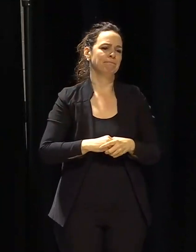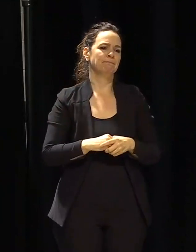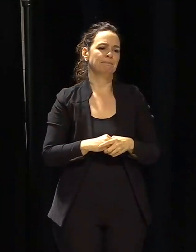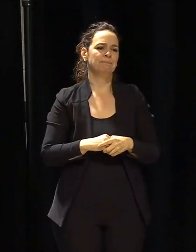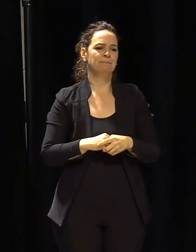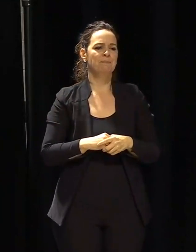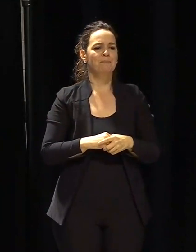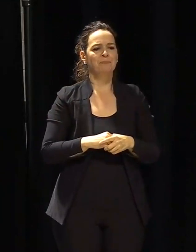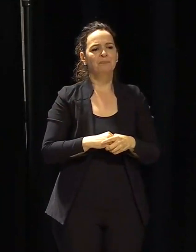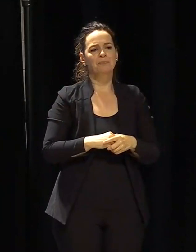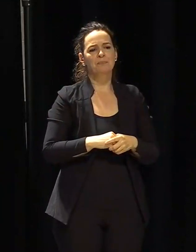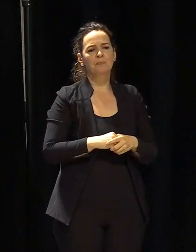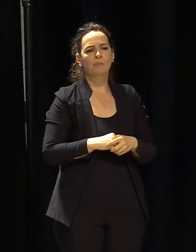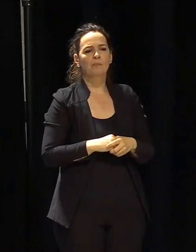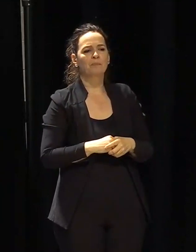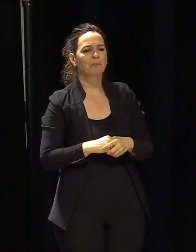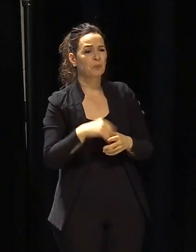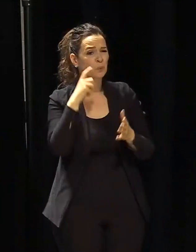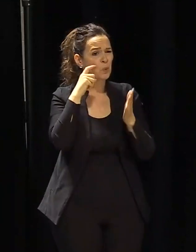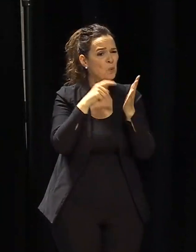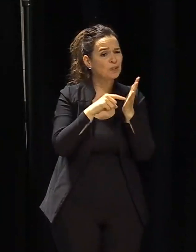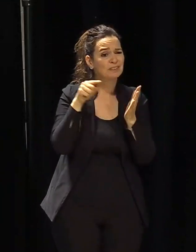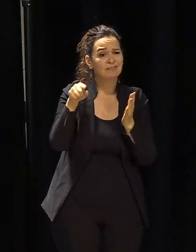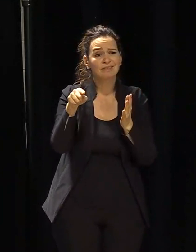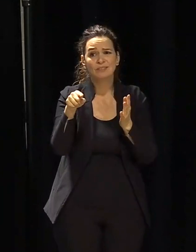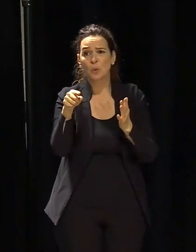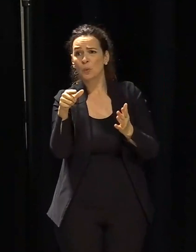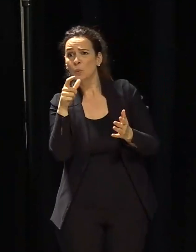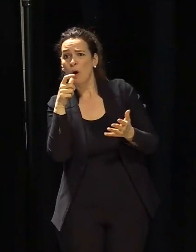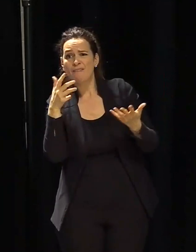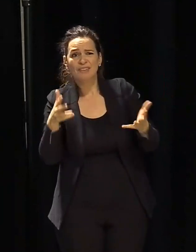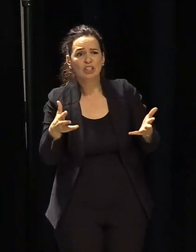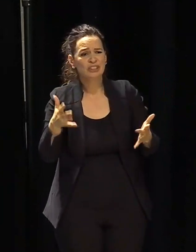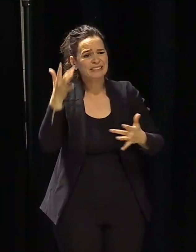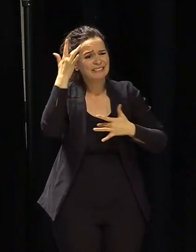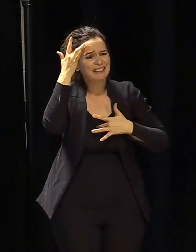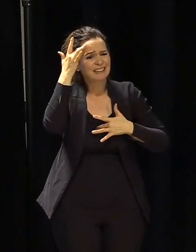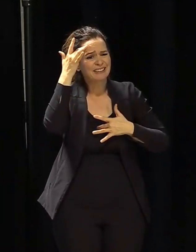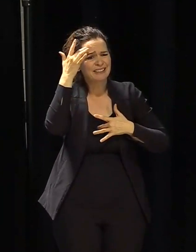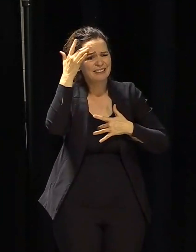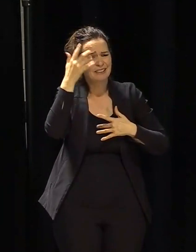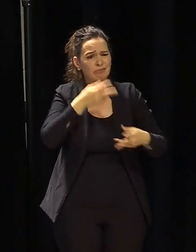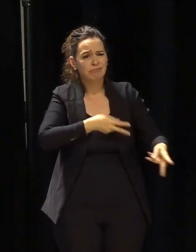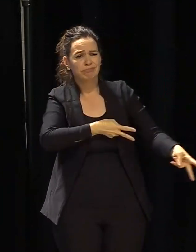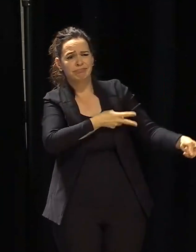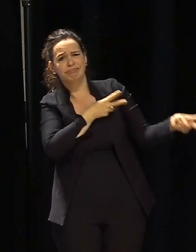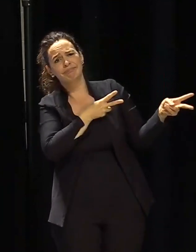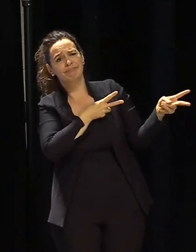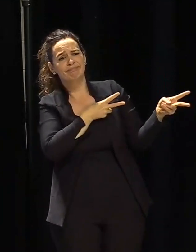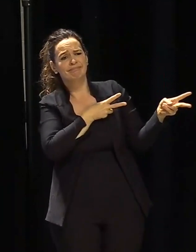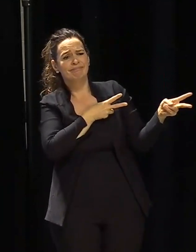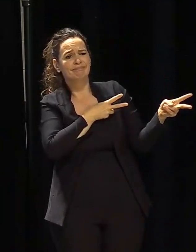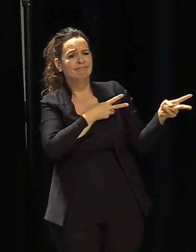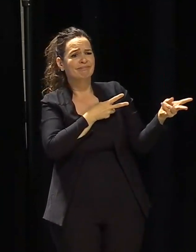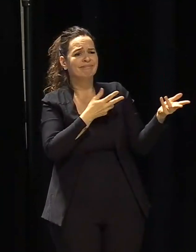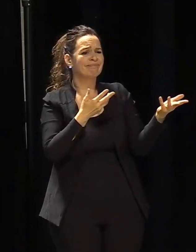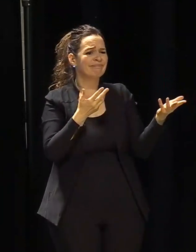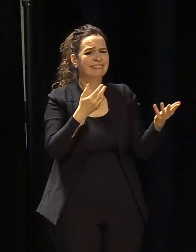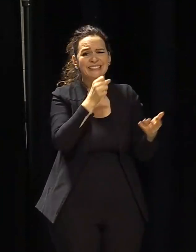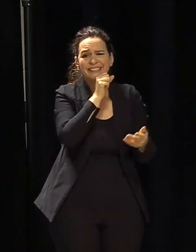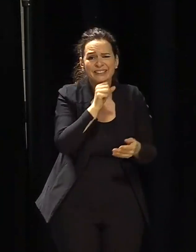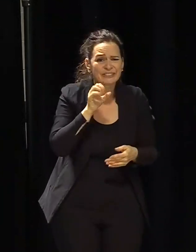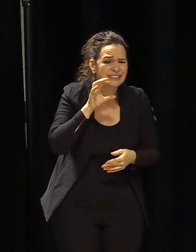existing conditions, pre-existing conditions, seniors, and others, this virus impacts you